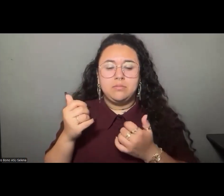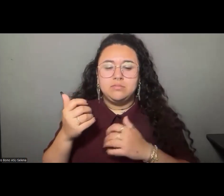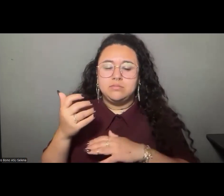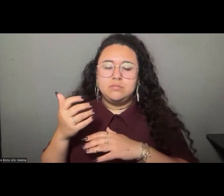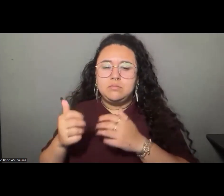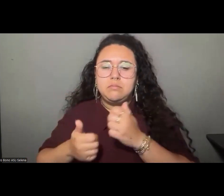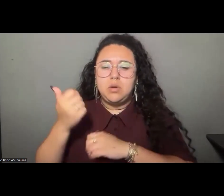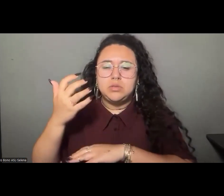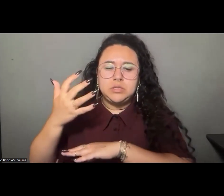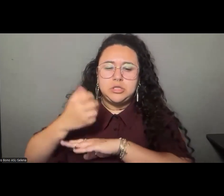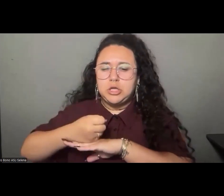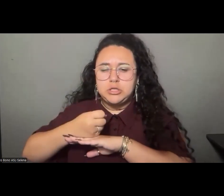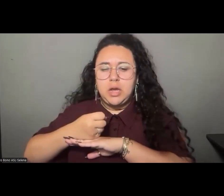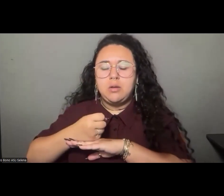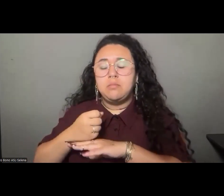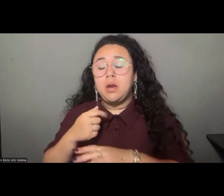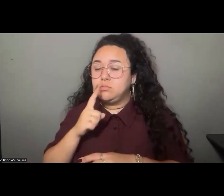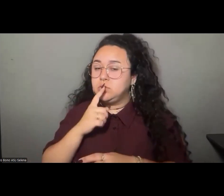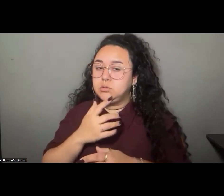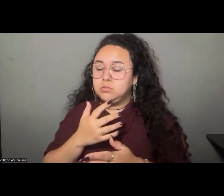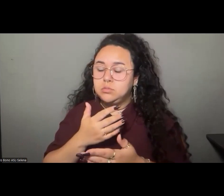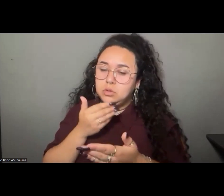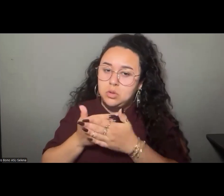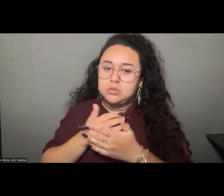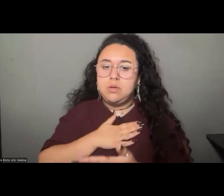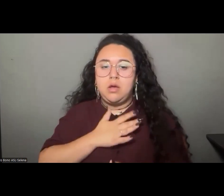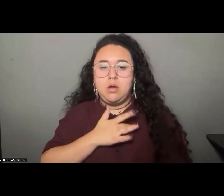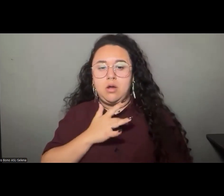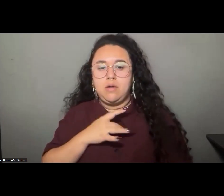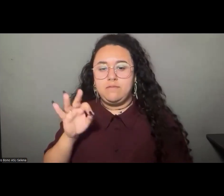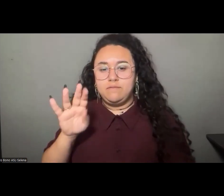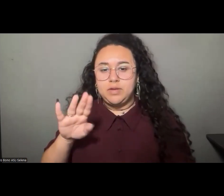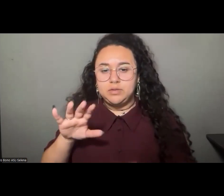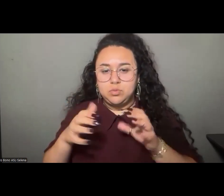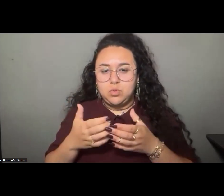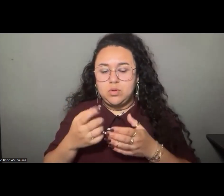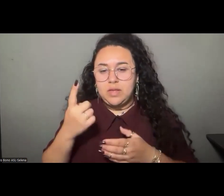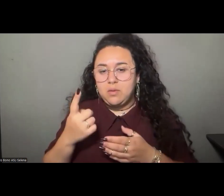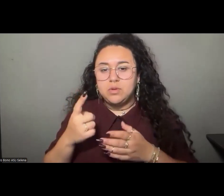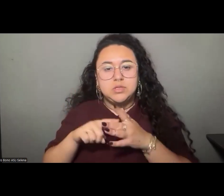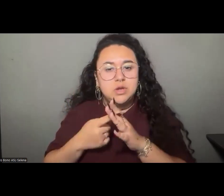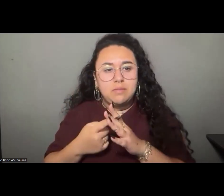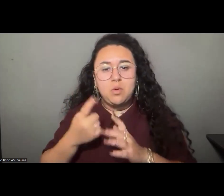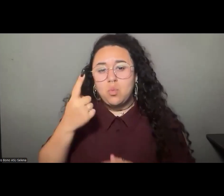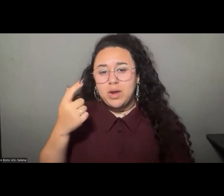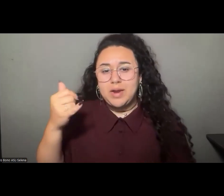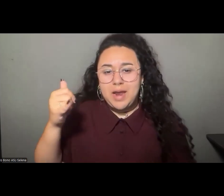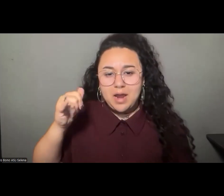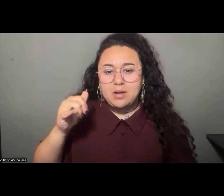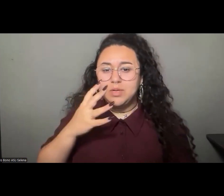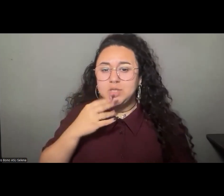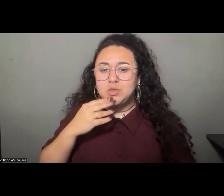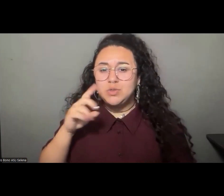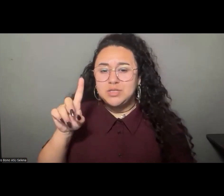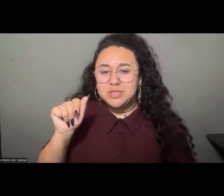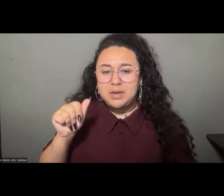close to my heart for a long time Facebook group. That was started by, one Arab Jewish disabled queer that was like, I just want to make